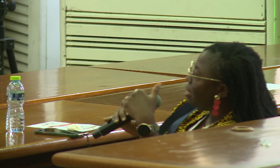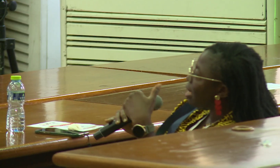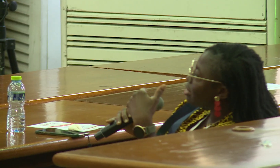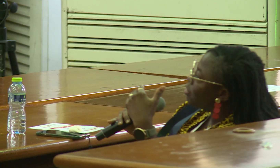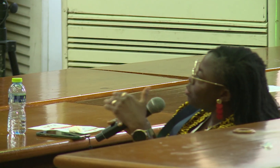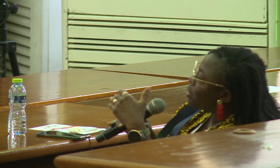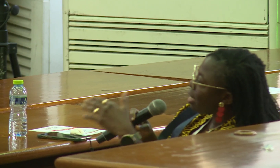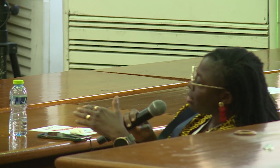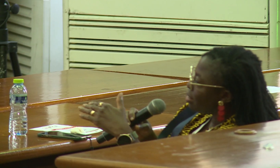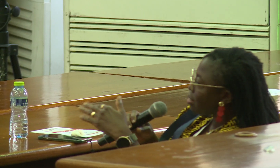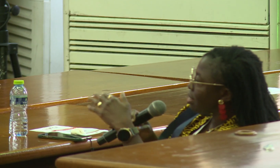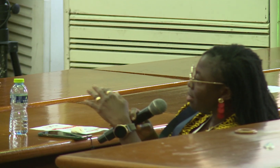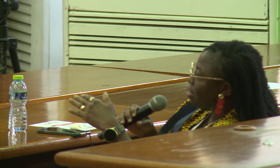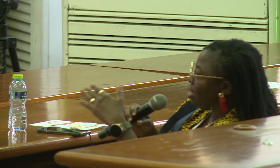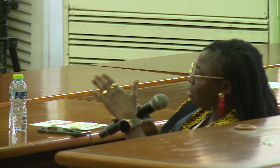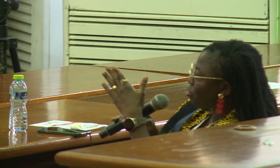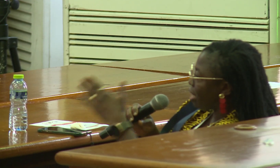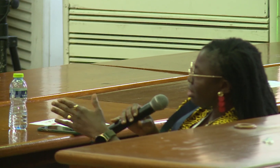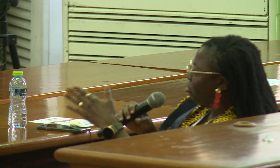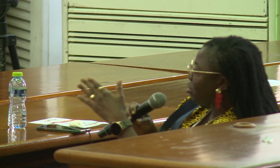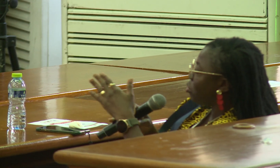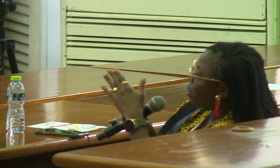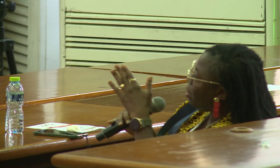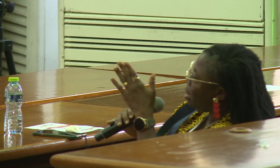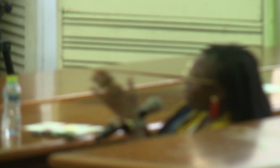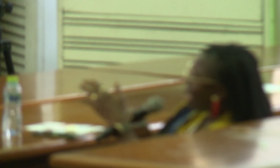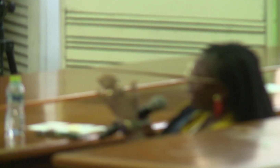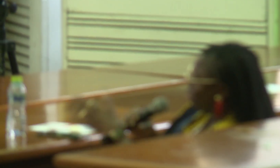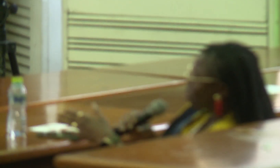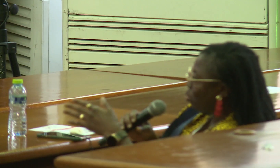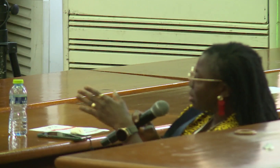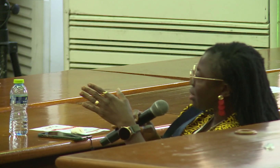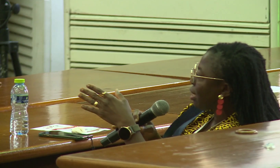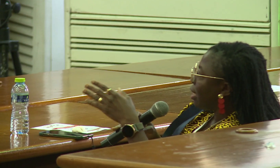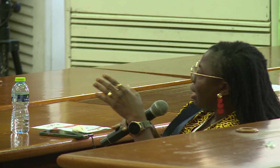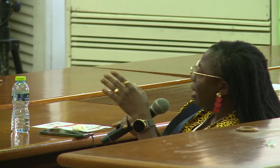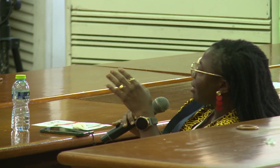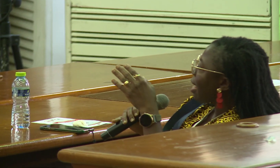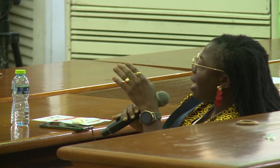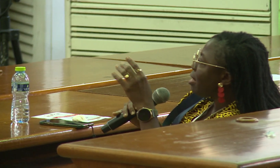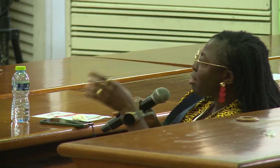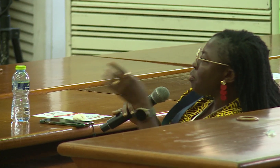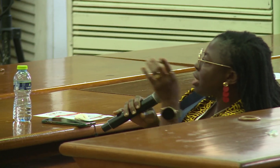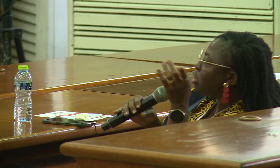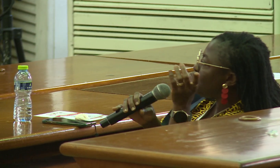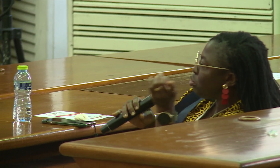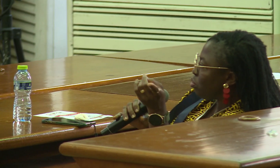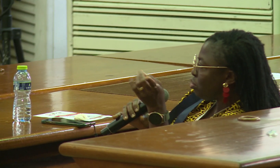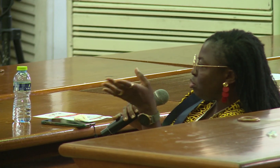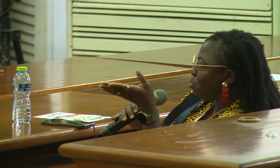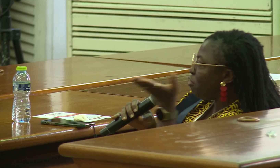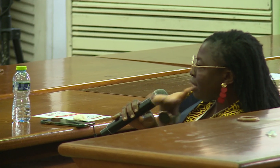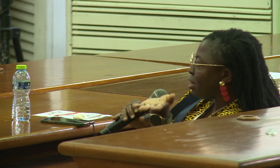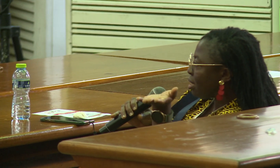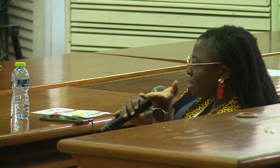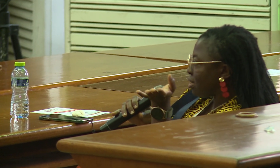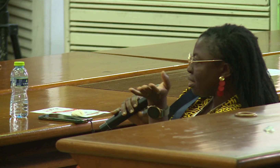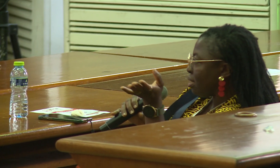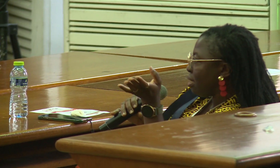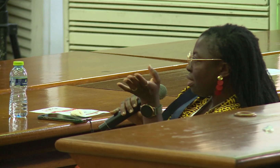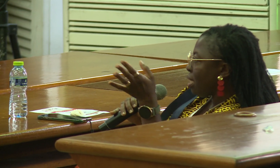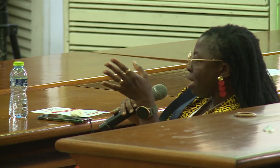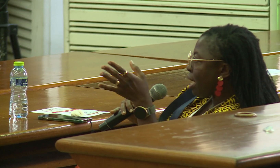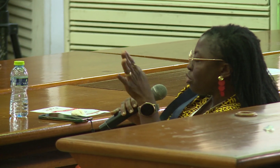that in the next few years, this is the trajectory we are heading towards. Is there anything we can do to prevent